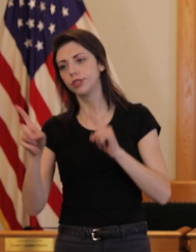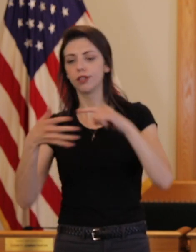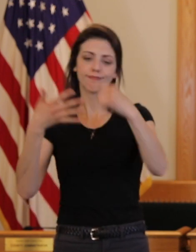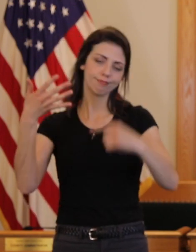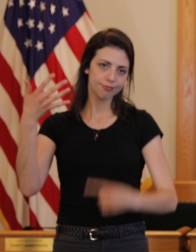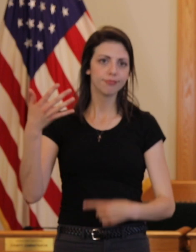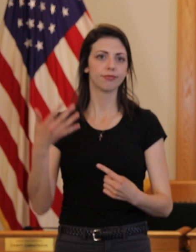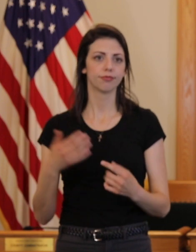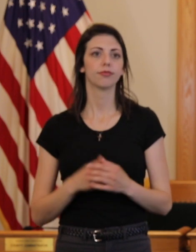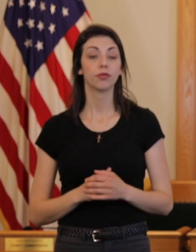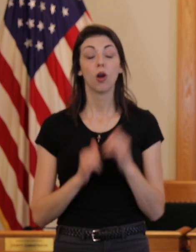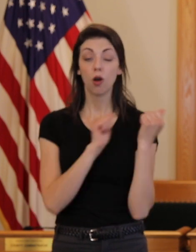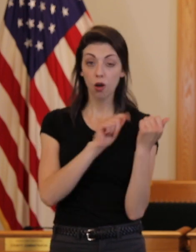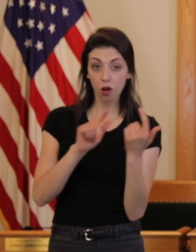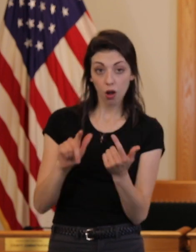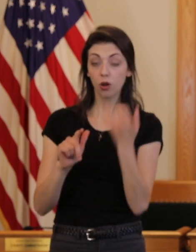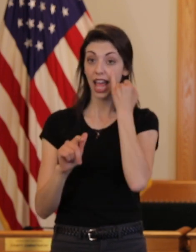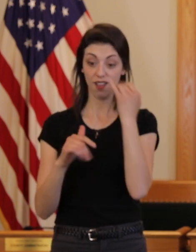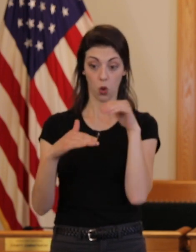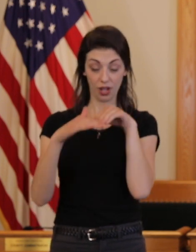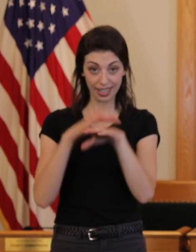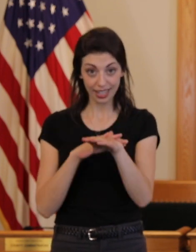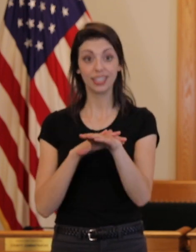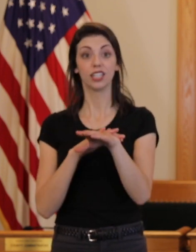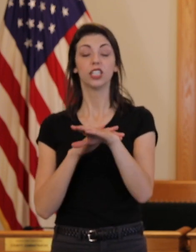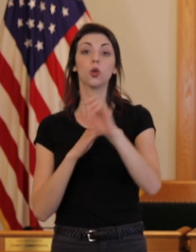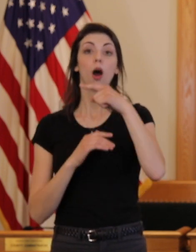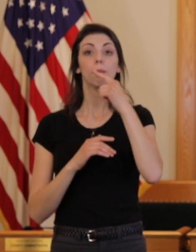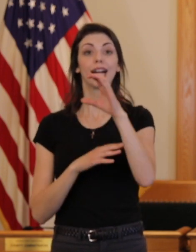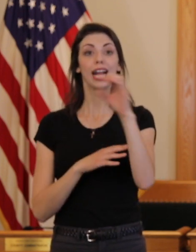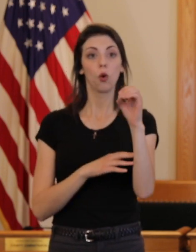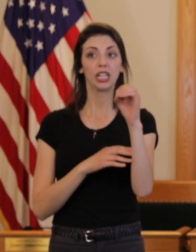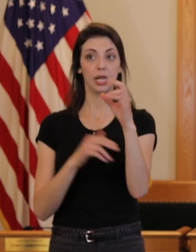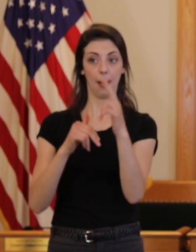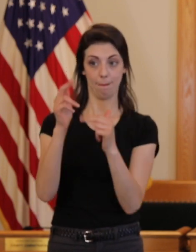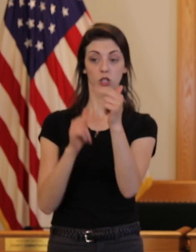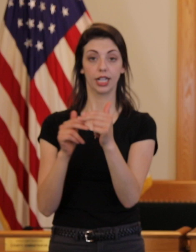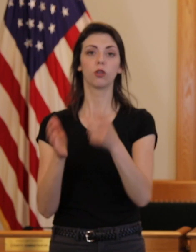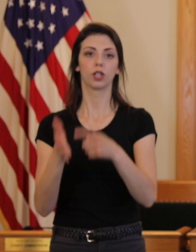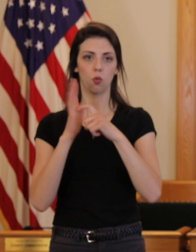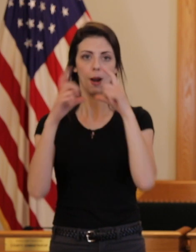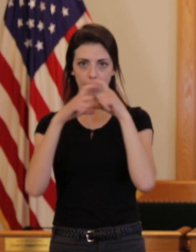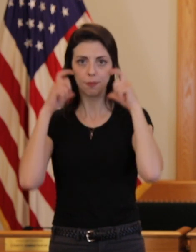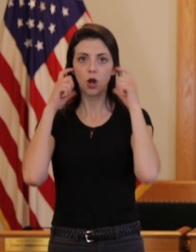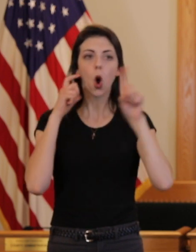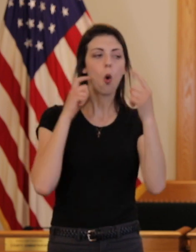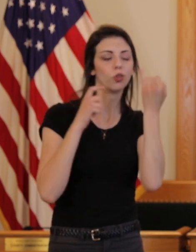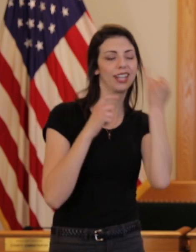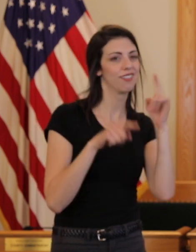place. Everyone entering any county facility must wear a face covering unless they are unable to due to a medical